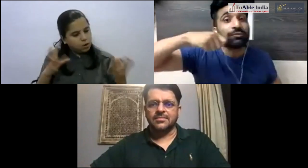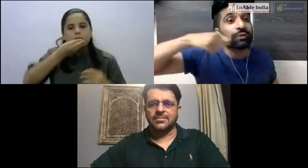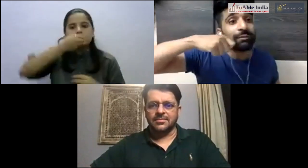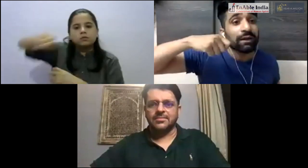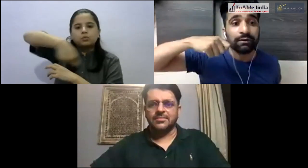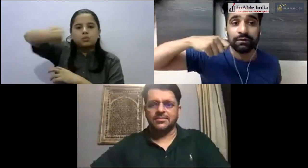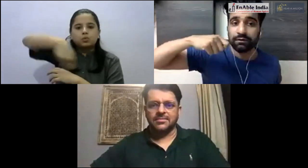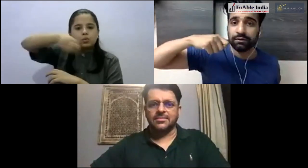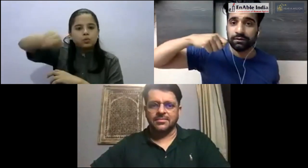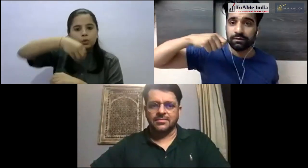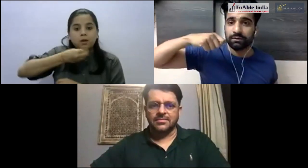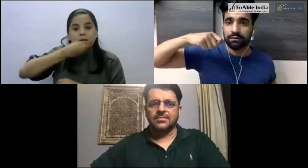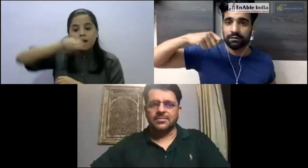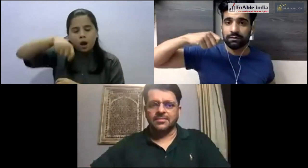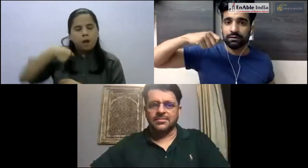teeth for that matter.